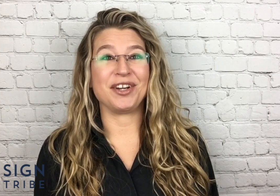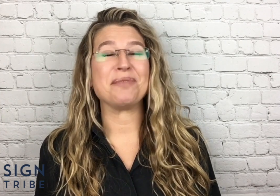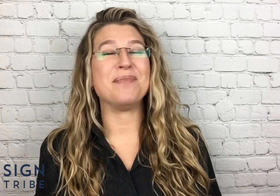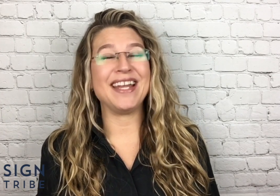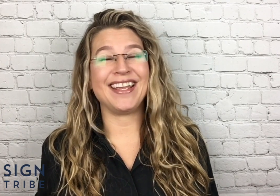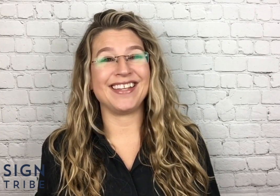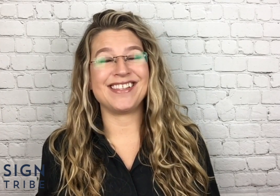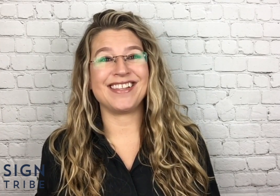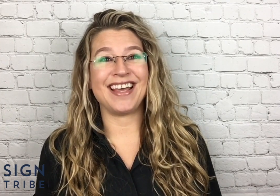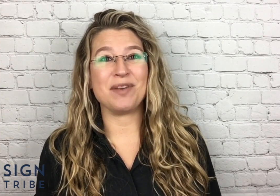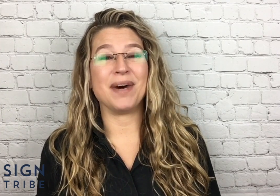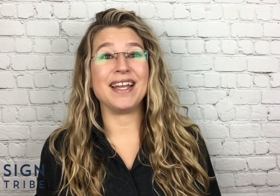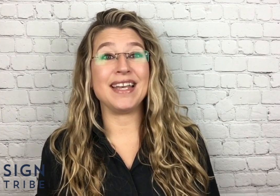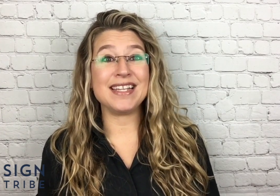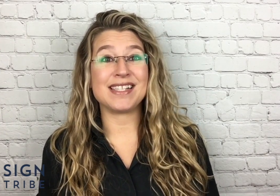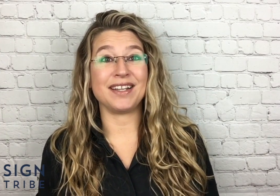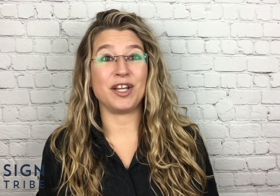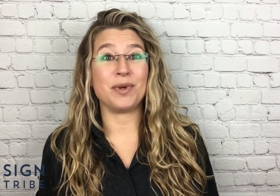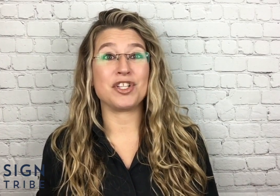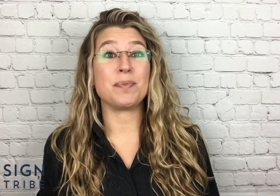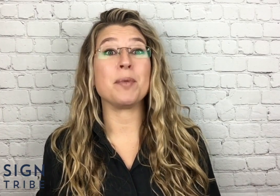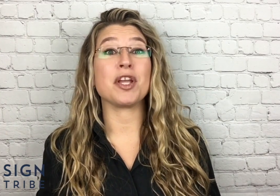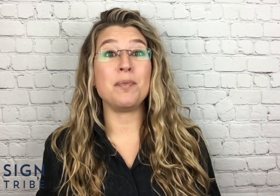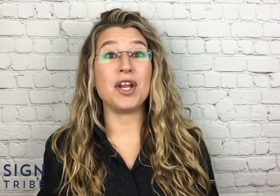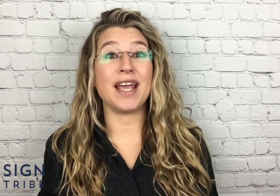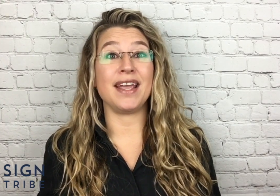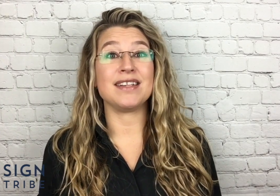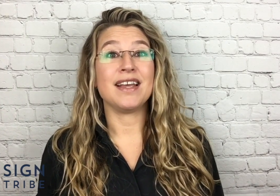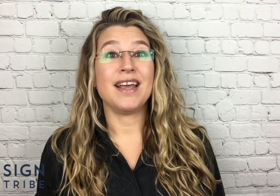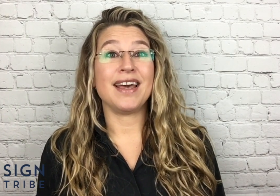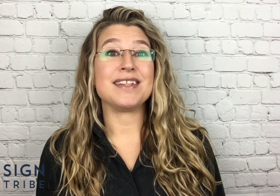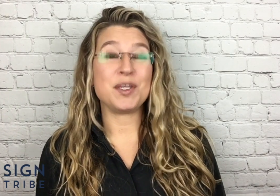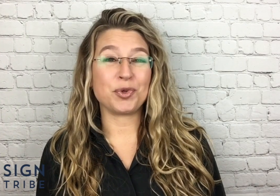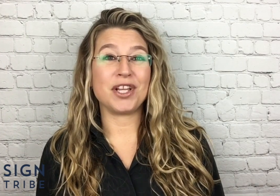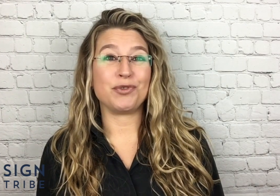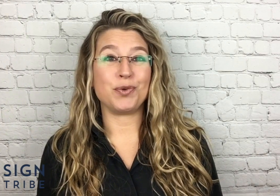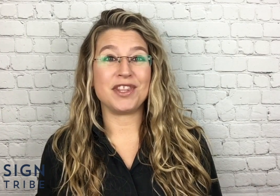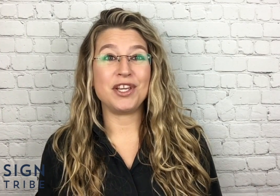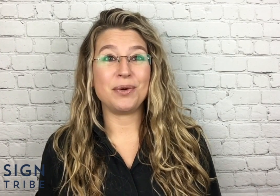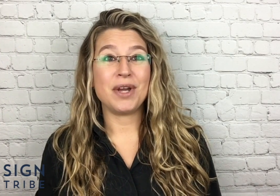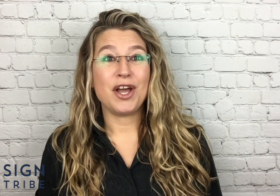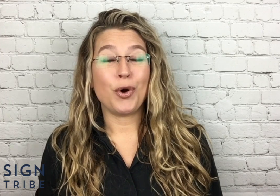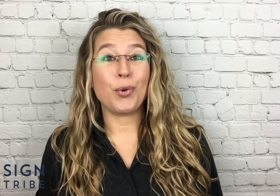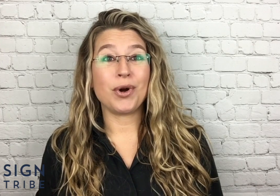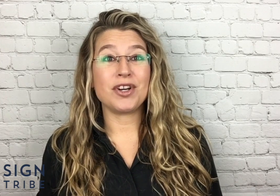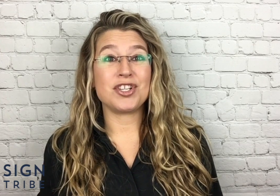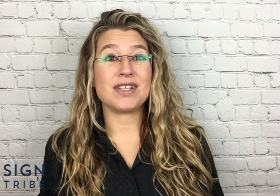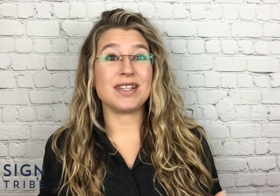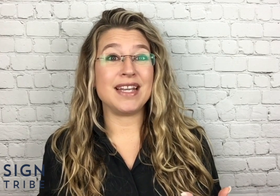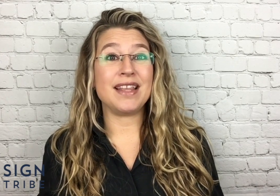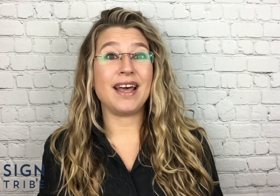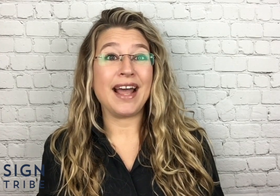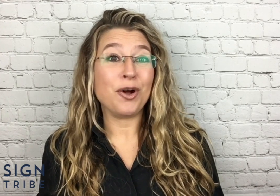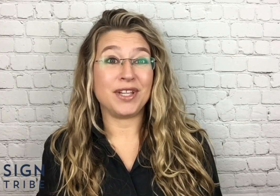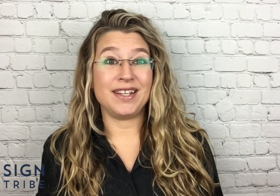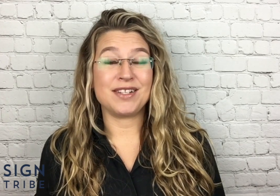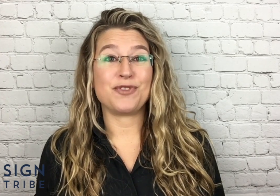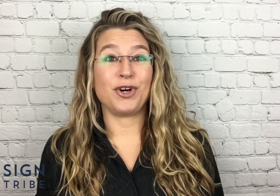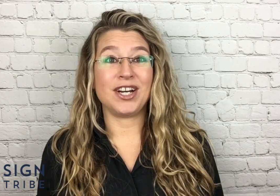many kids that might need sign language to be able to communicate at a deeper level with you, or just need that outlet as far